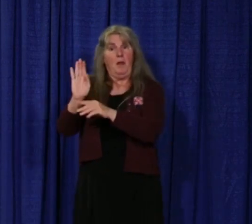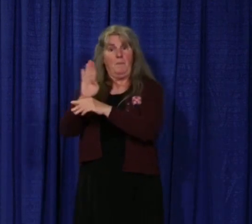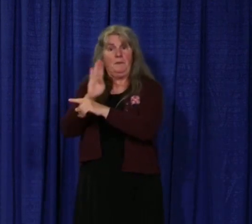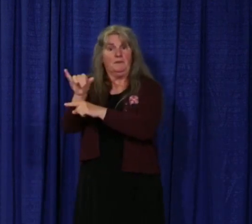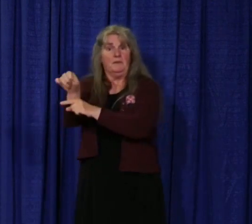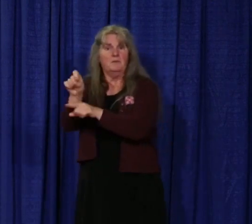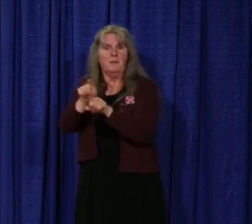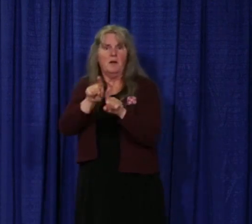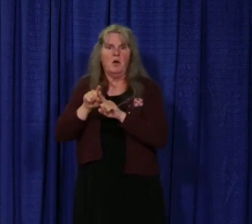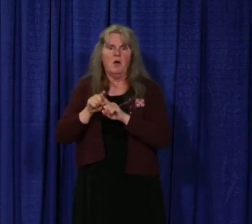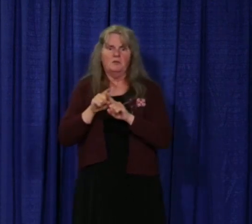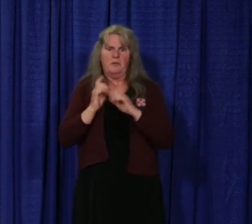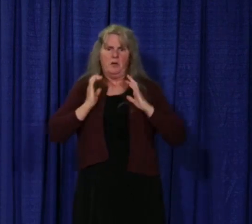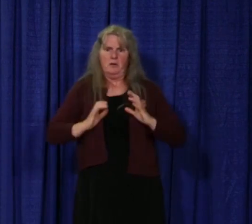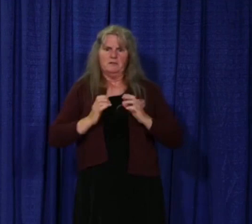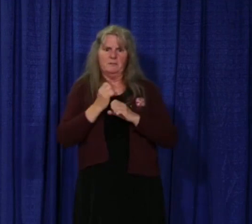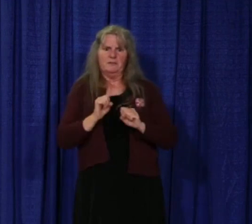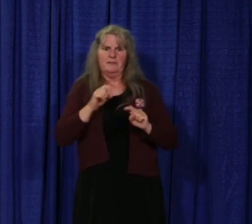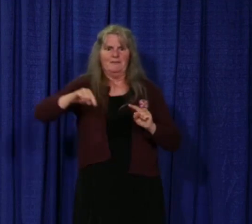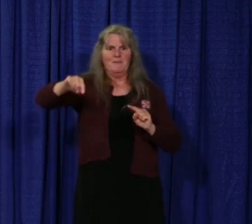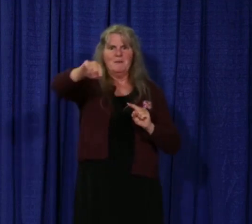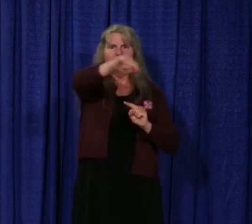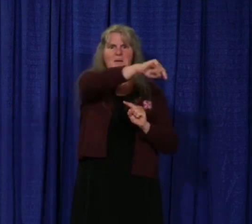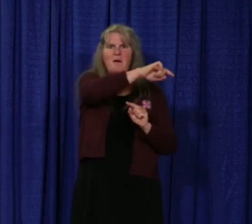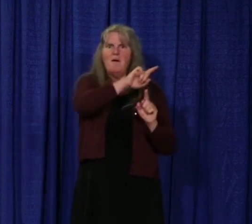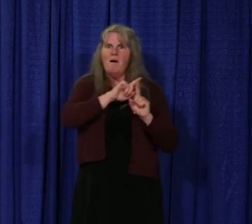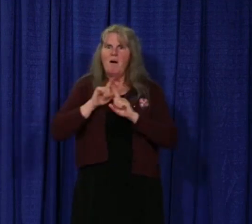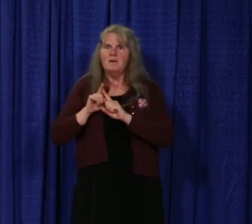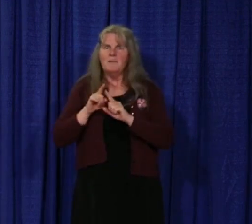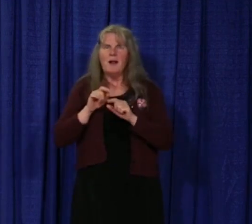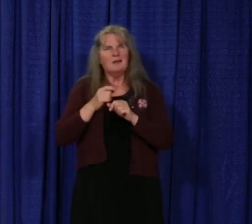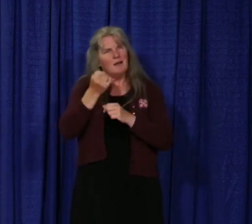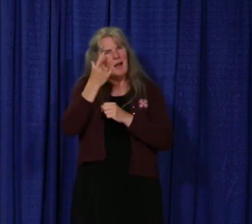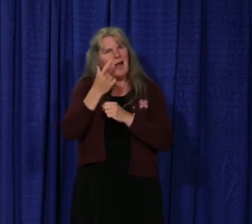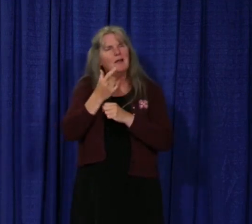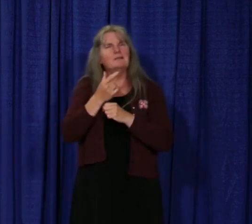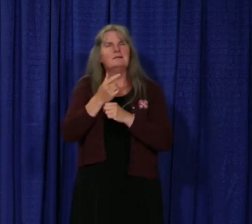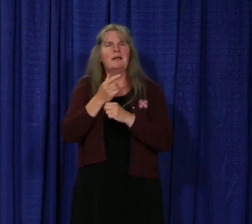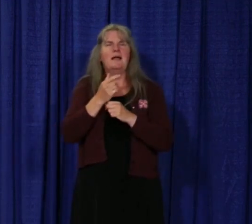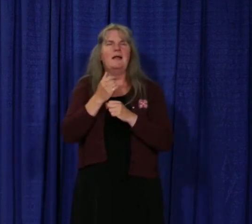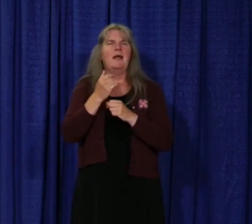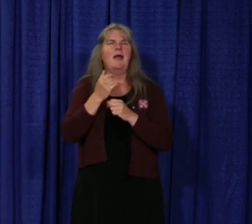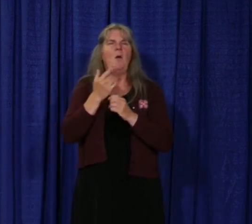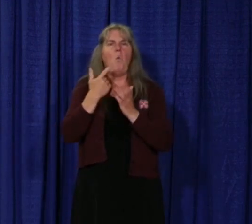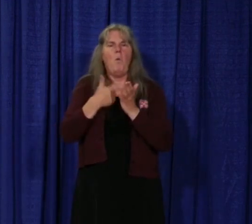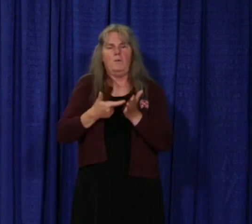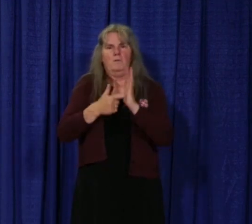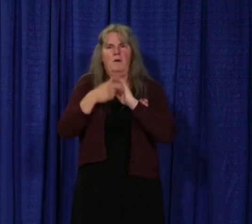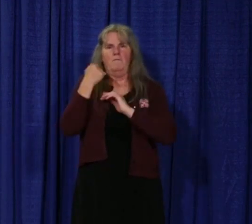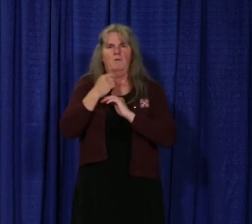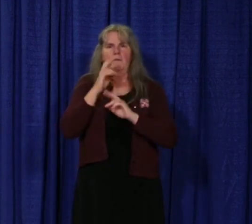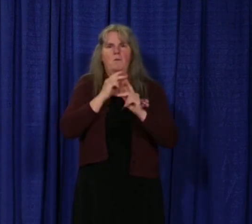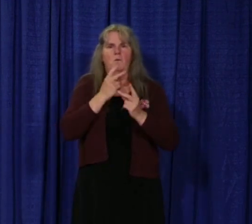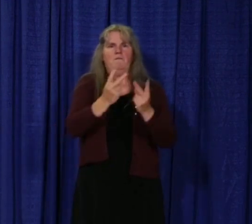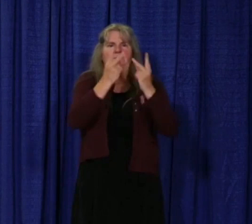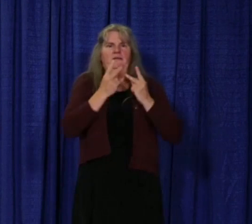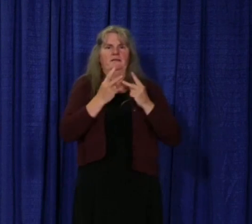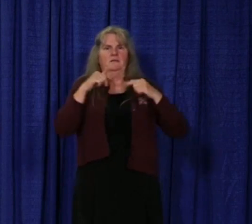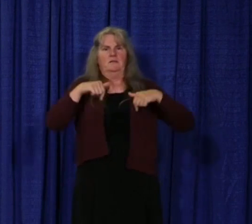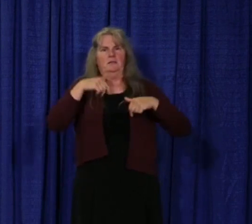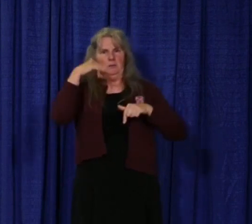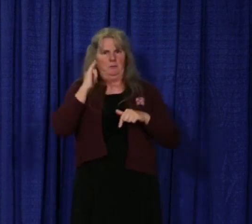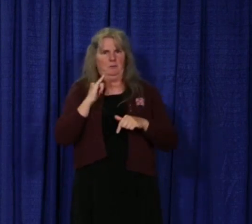making sure that their customers are safe, but also understanding the parameters for people that are traveling as well. So